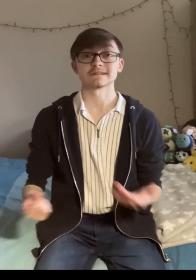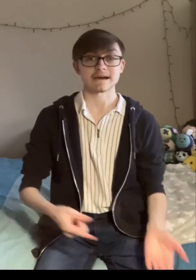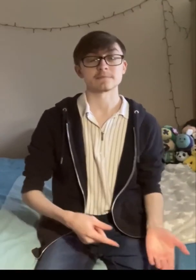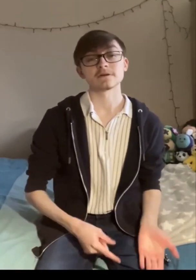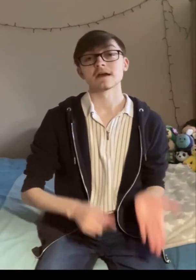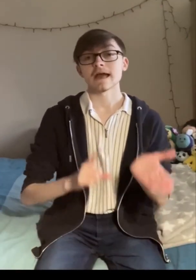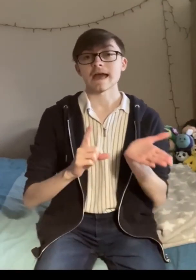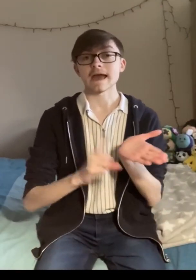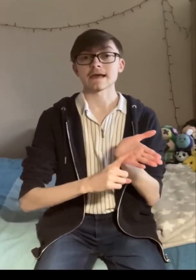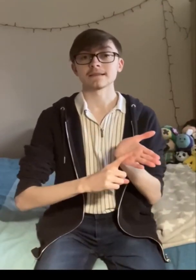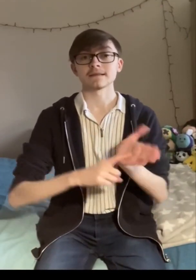lab.